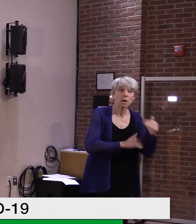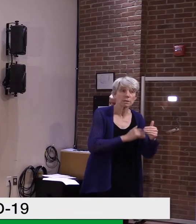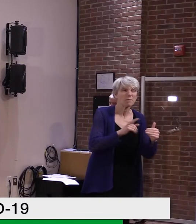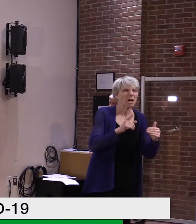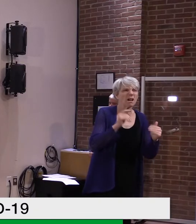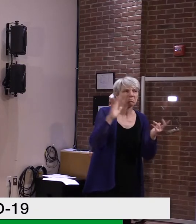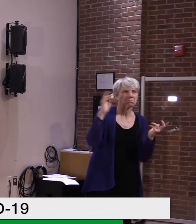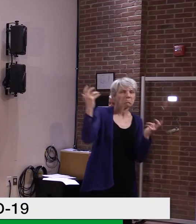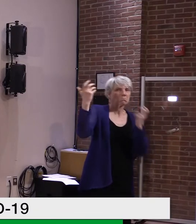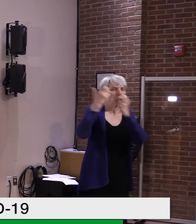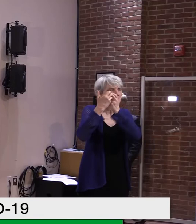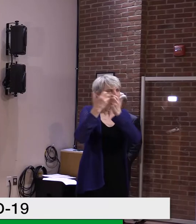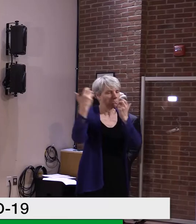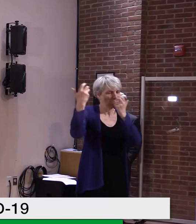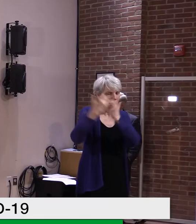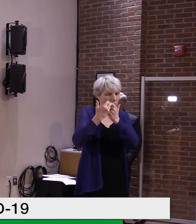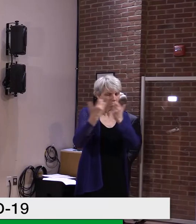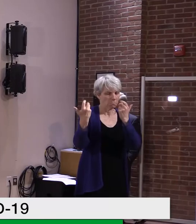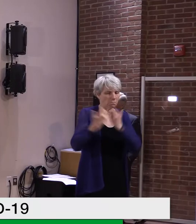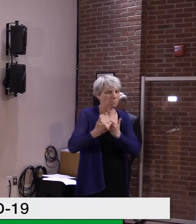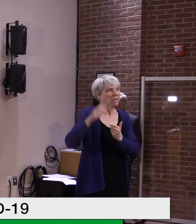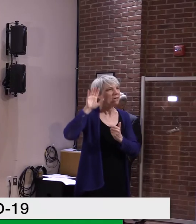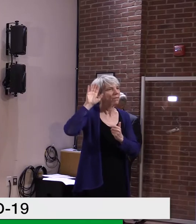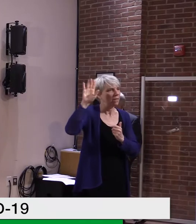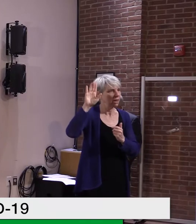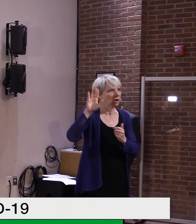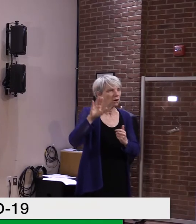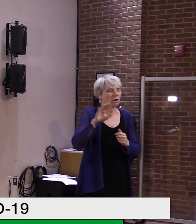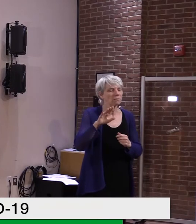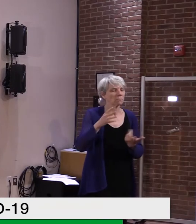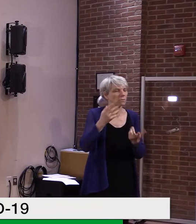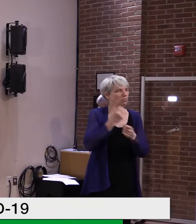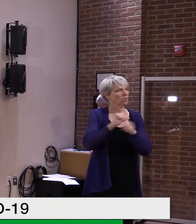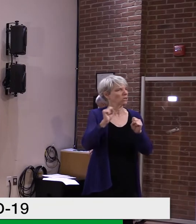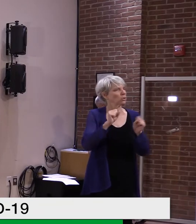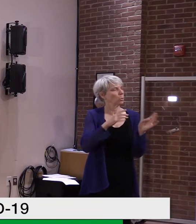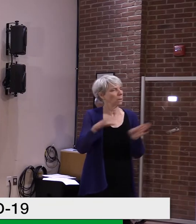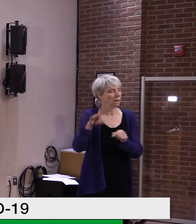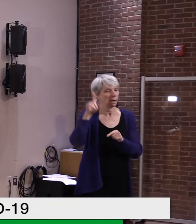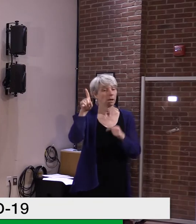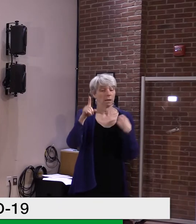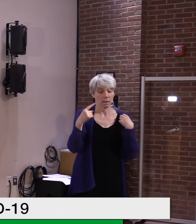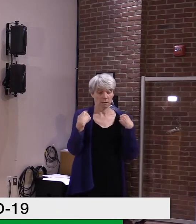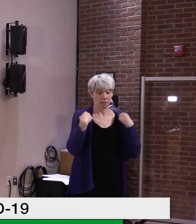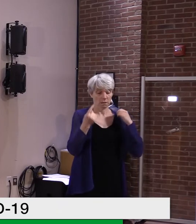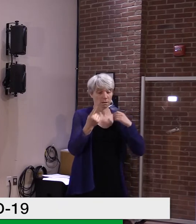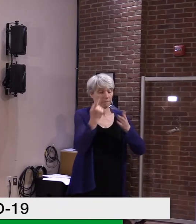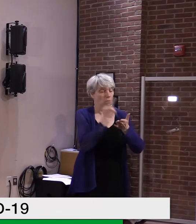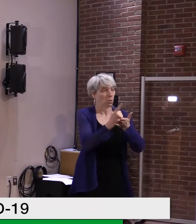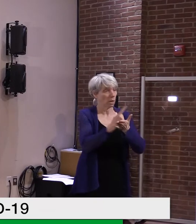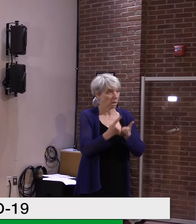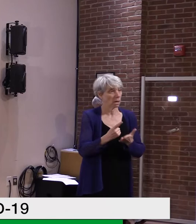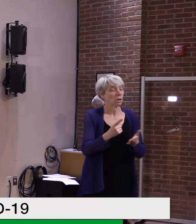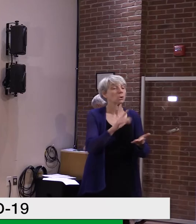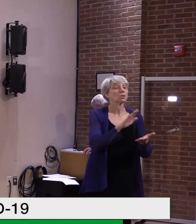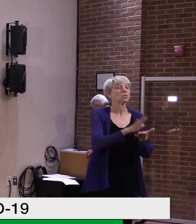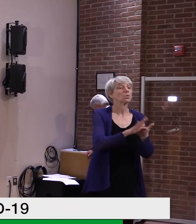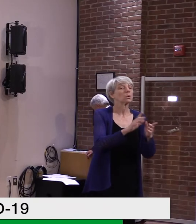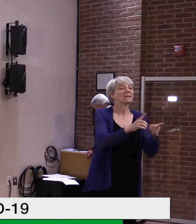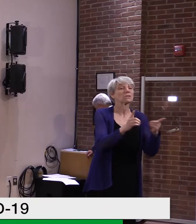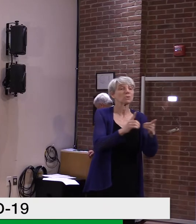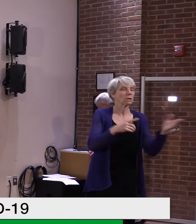requirements under the ARP program. So we've been working, basically holding weekly meetings with school districts to help them pull those things